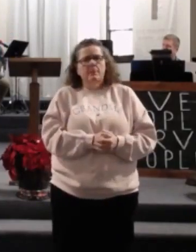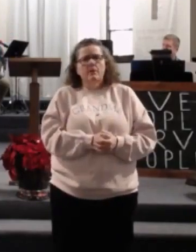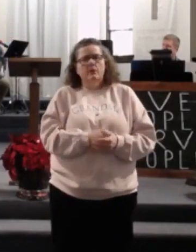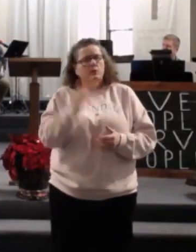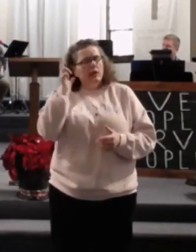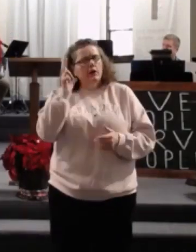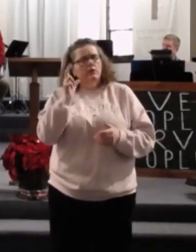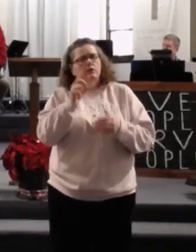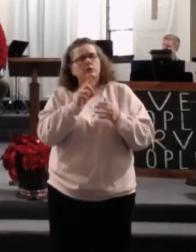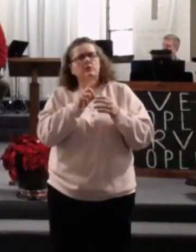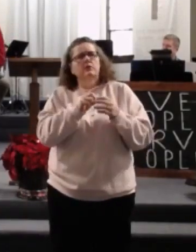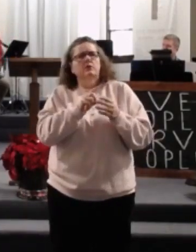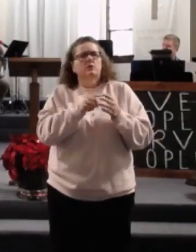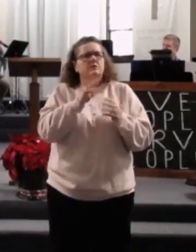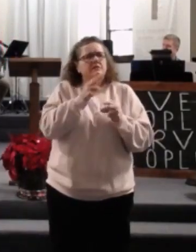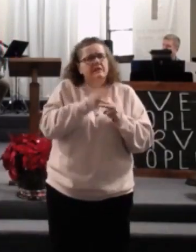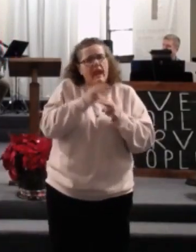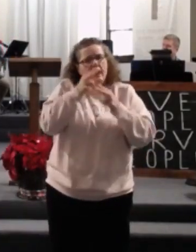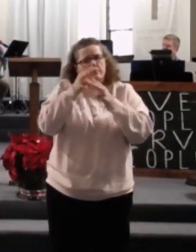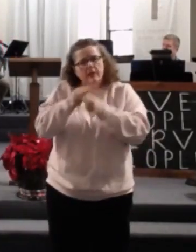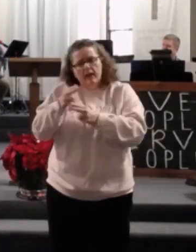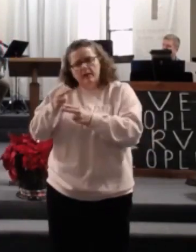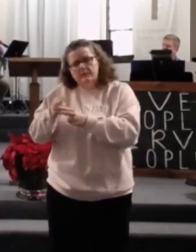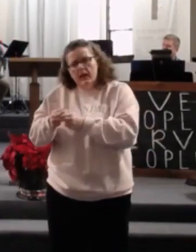What I heard was names.